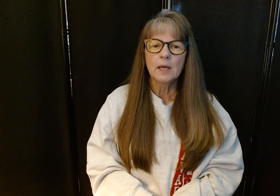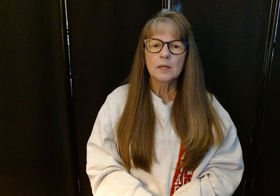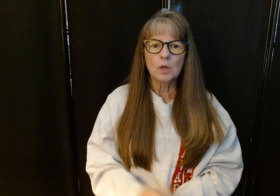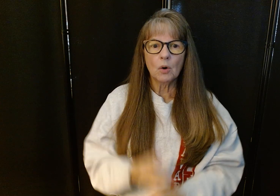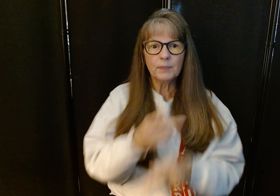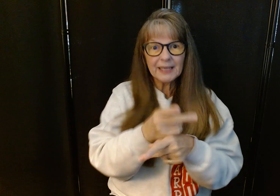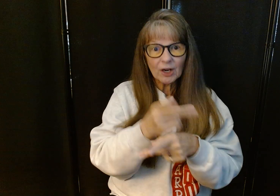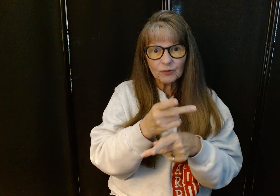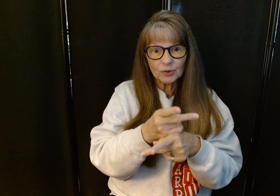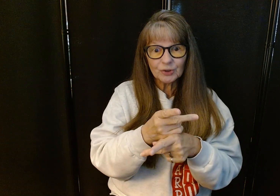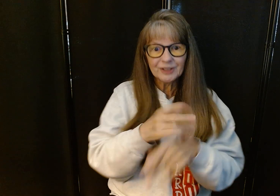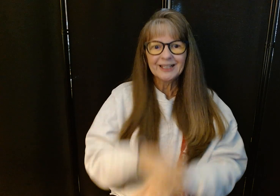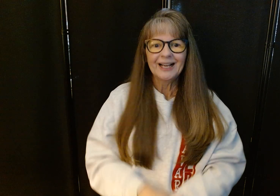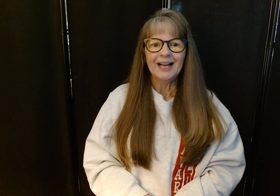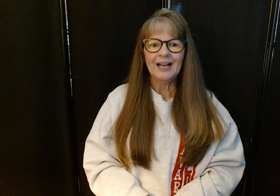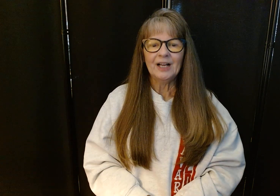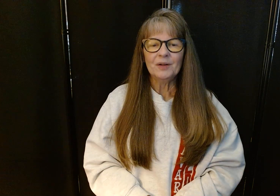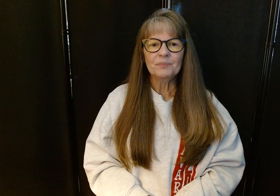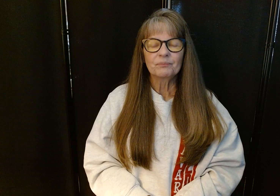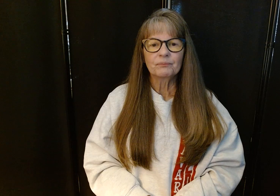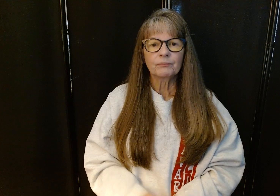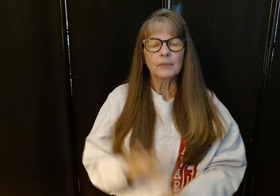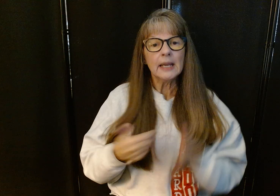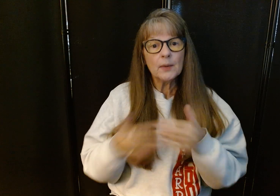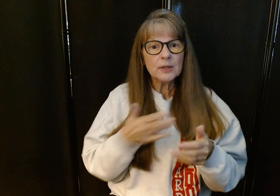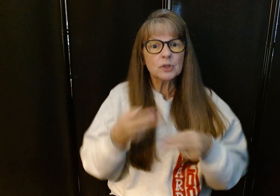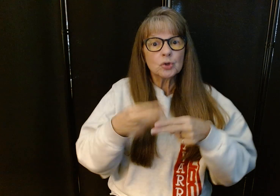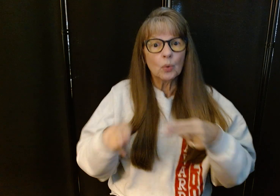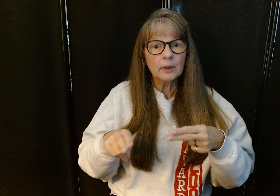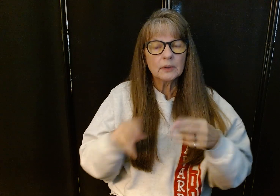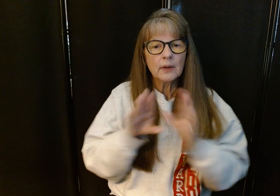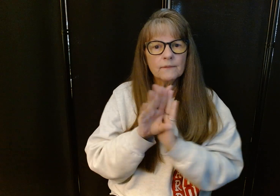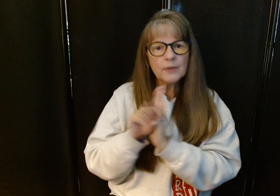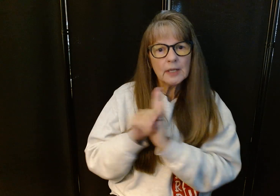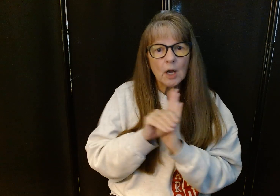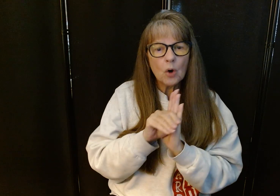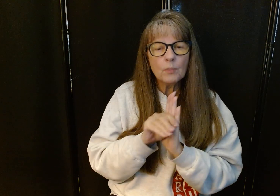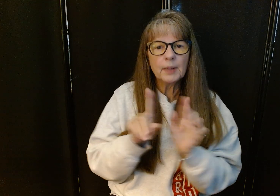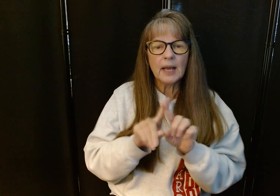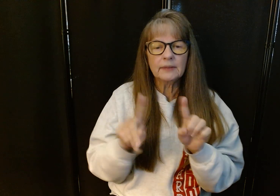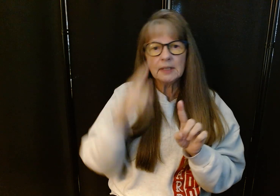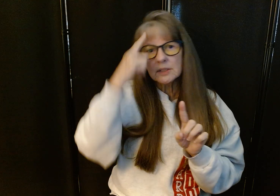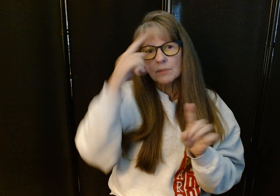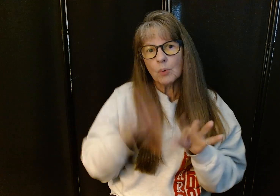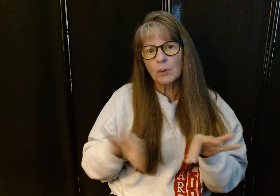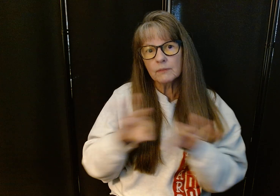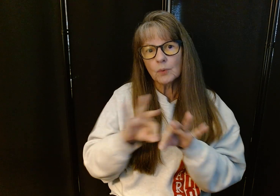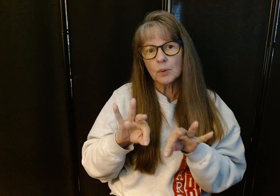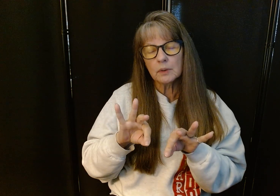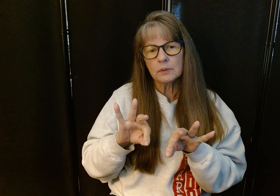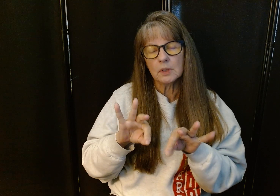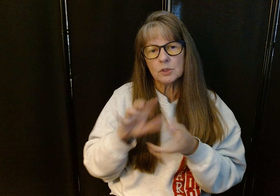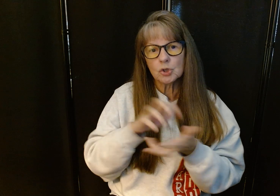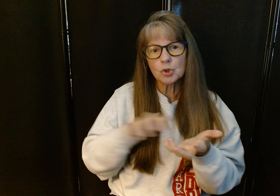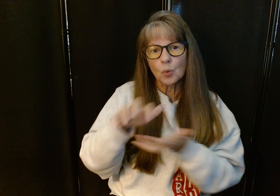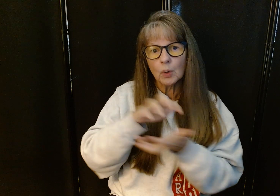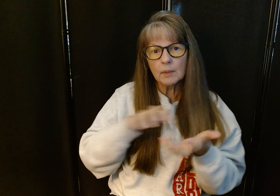So be careful. Anyway, it's a short video, but I think it's important for the storm. So